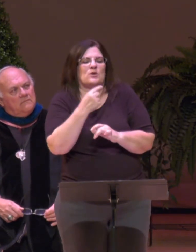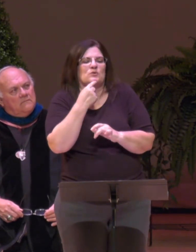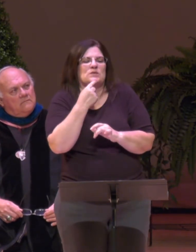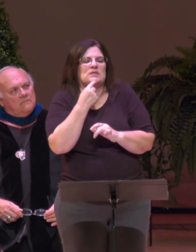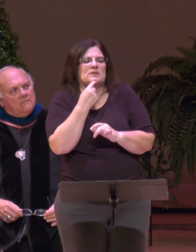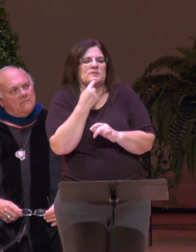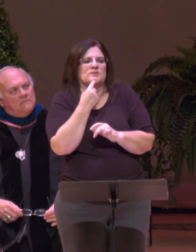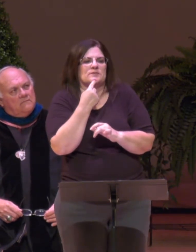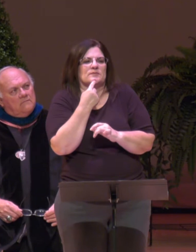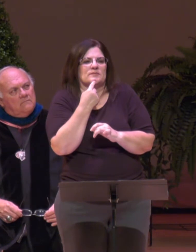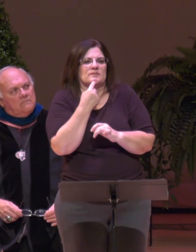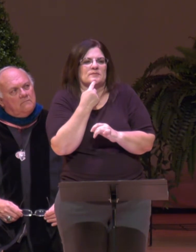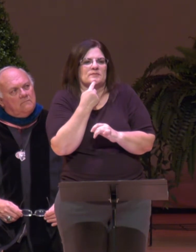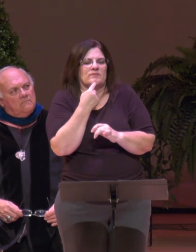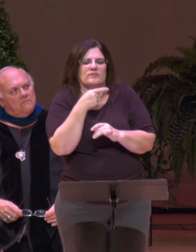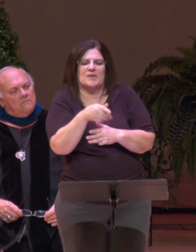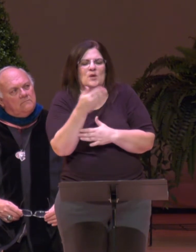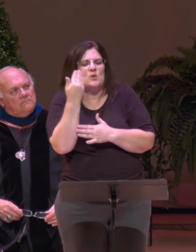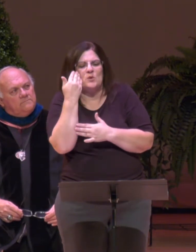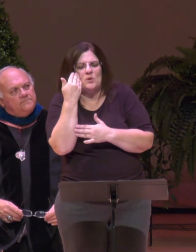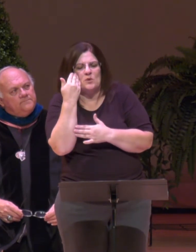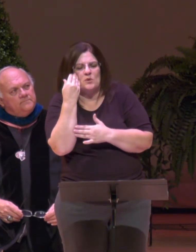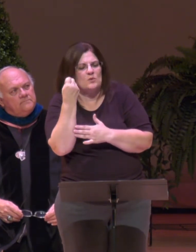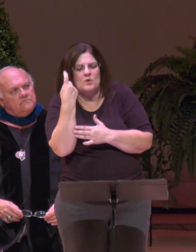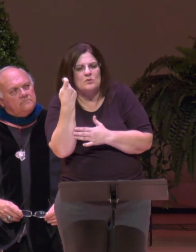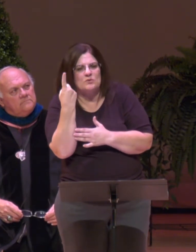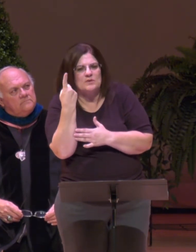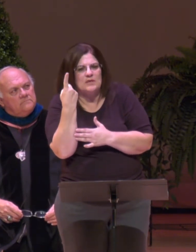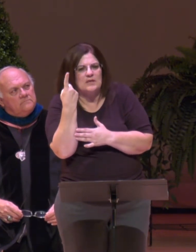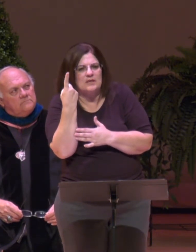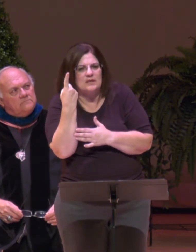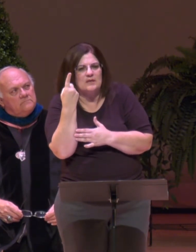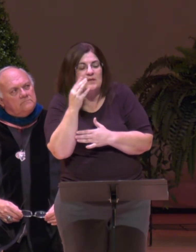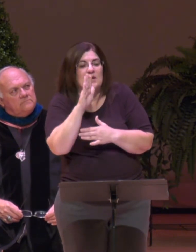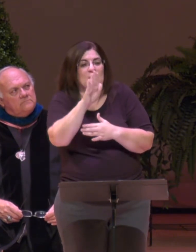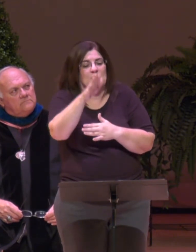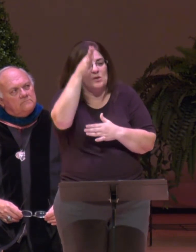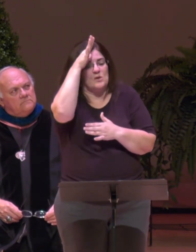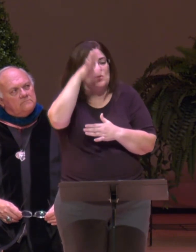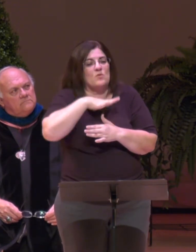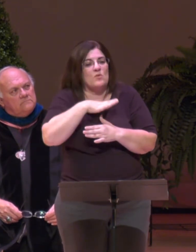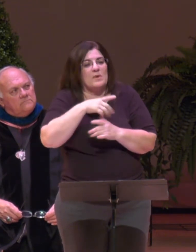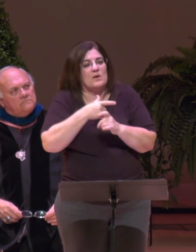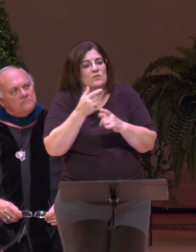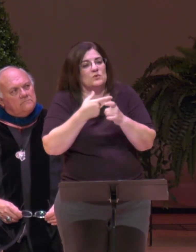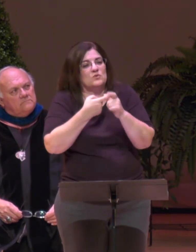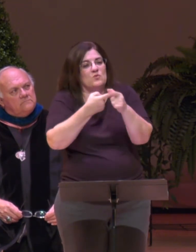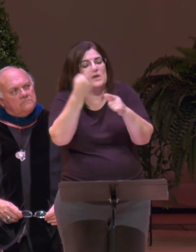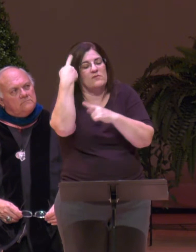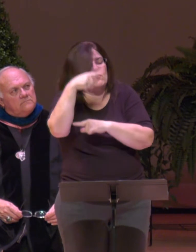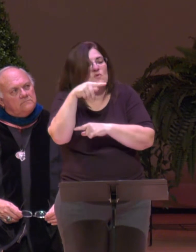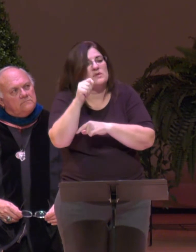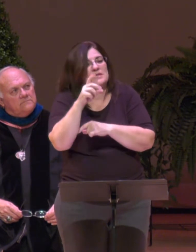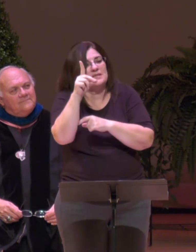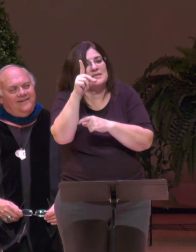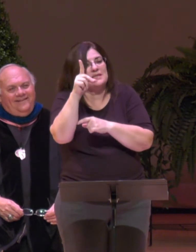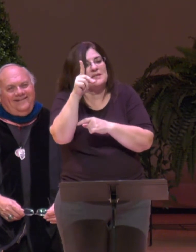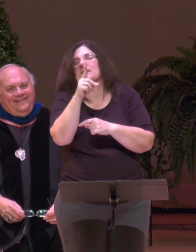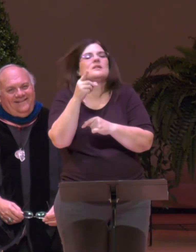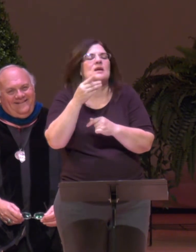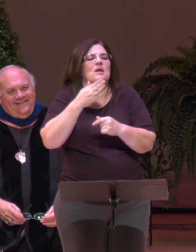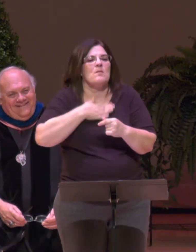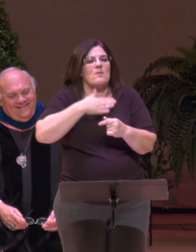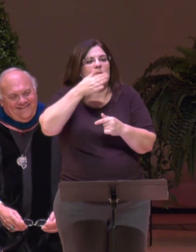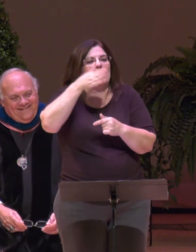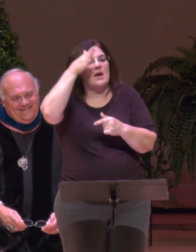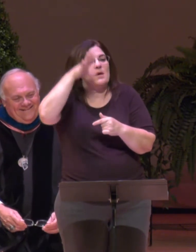said, "Coach, you don't understand. Your guy was running for a touchdown. My guy was running for his life."